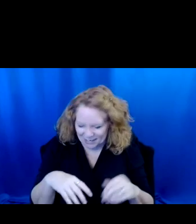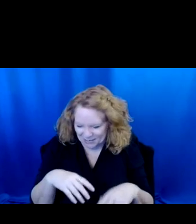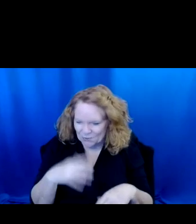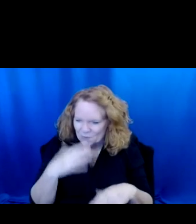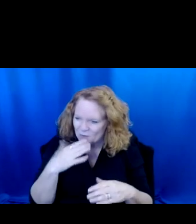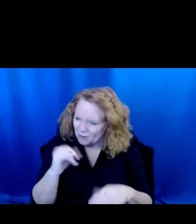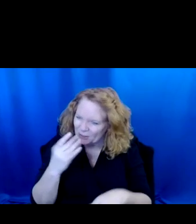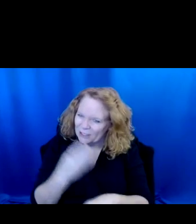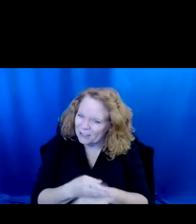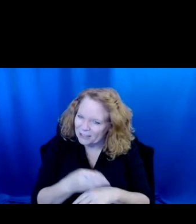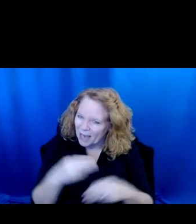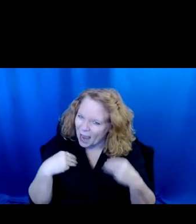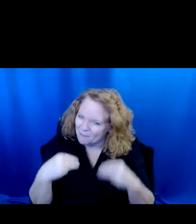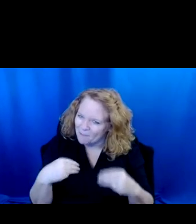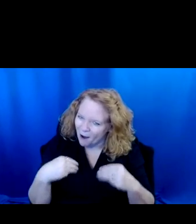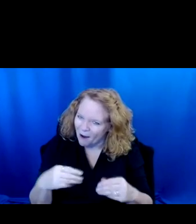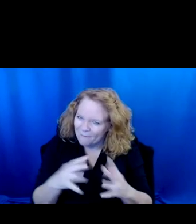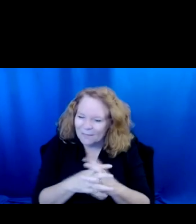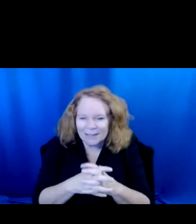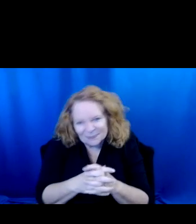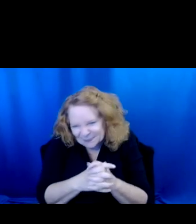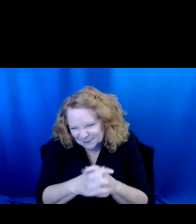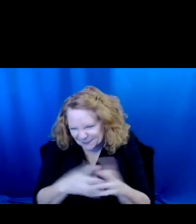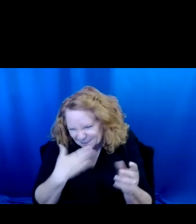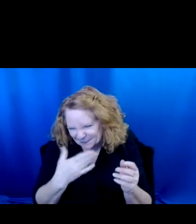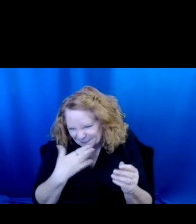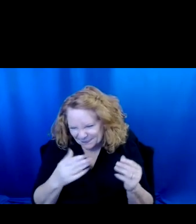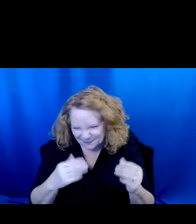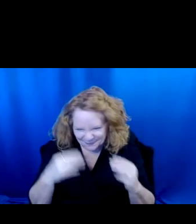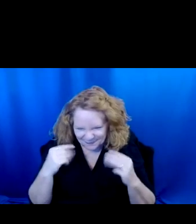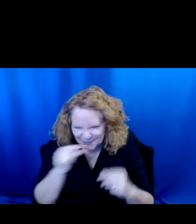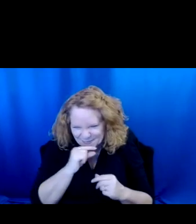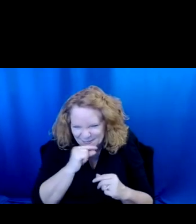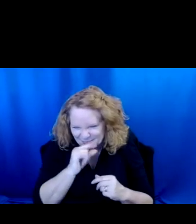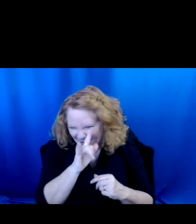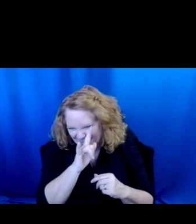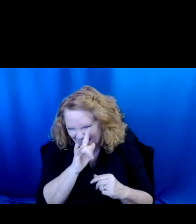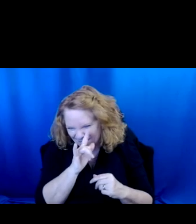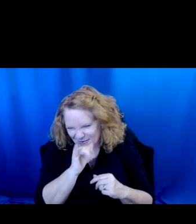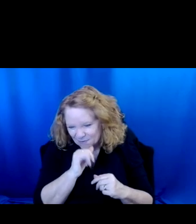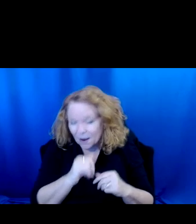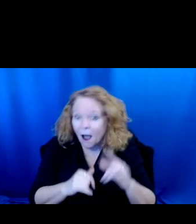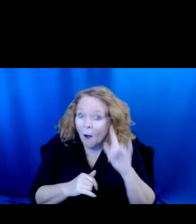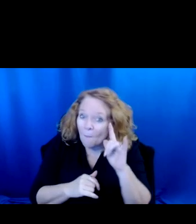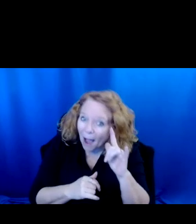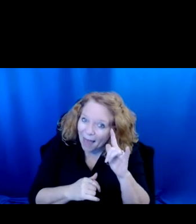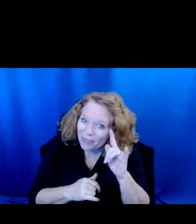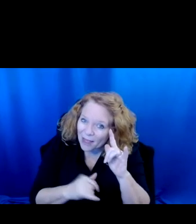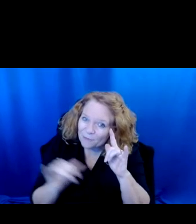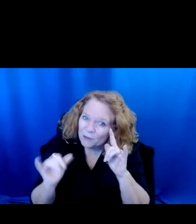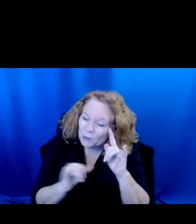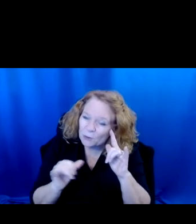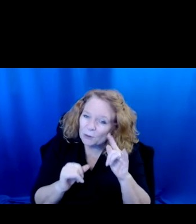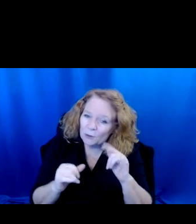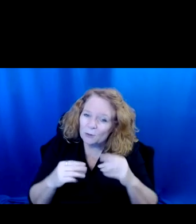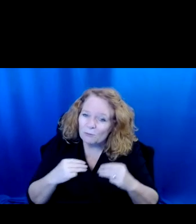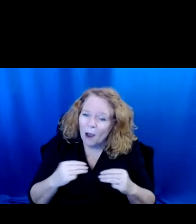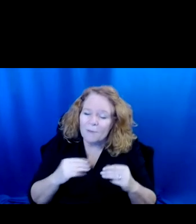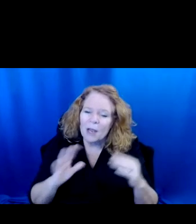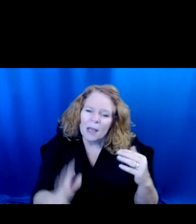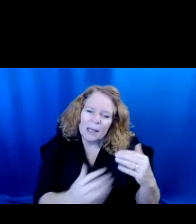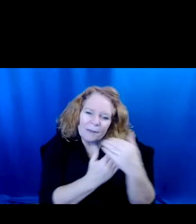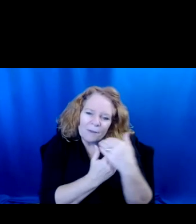really great. You did so well. Oh, thanks, Gwynny Gwyn Gwyn. I love you. And I love you, Little Marvin. Give your Marvin a big